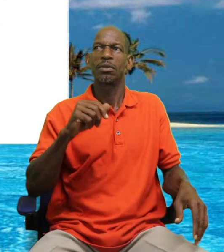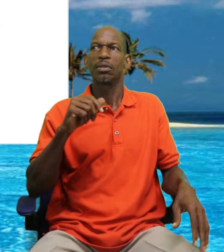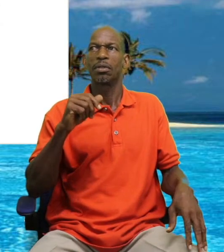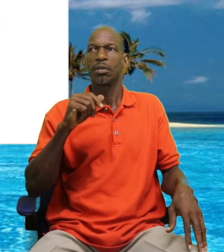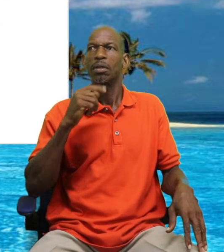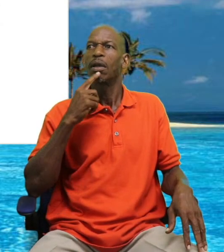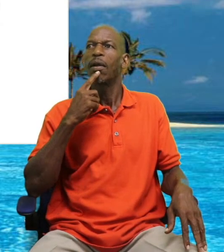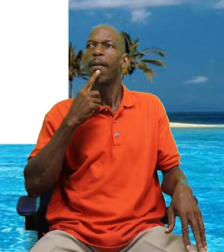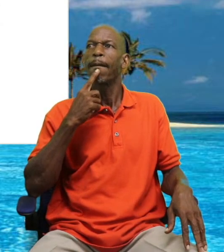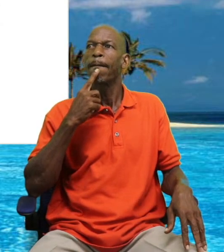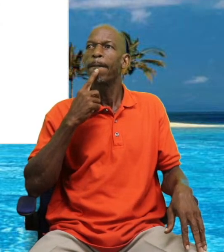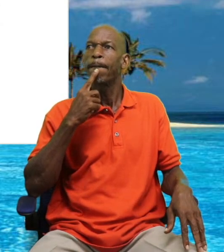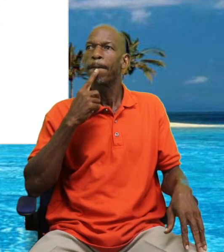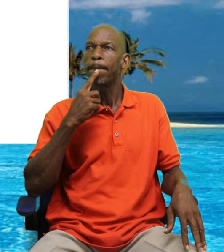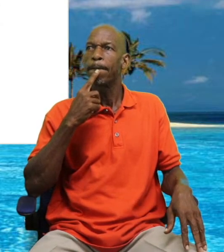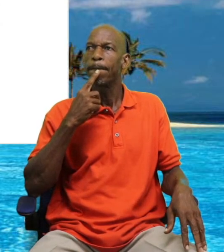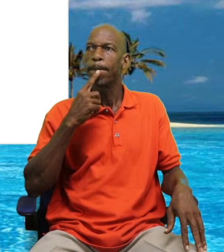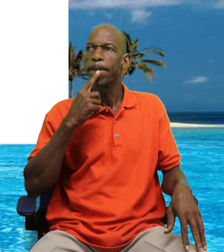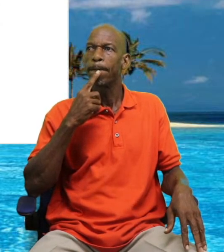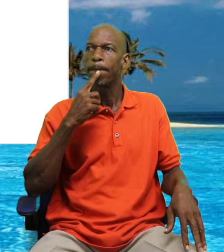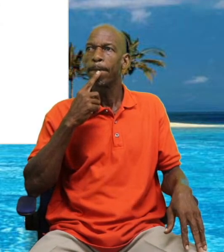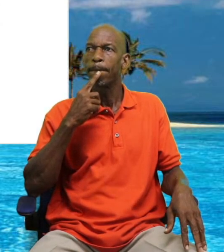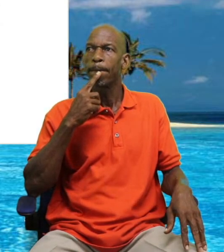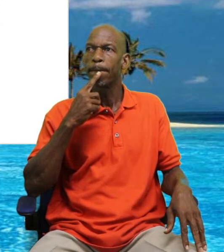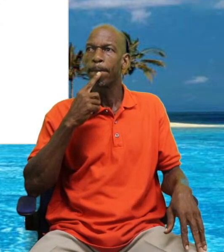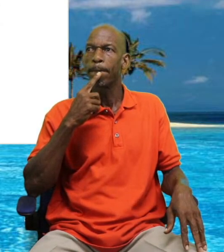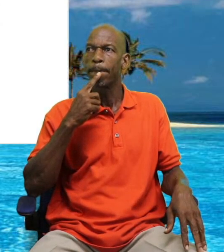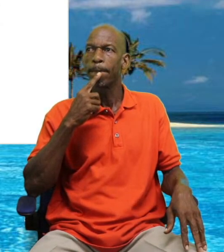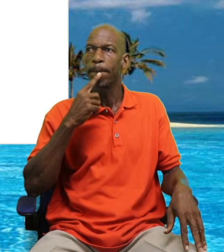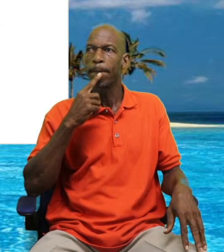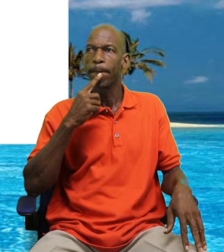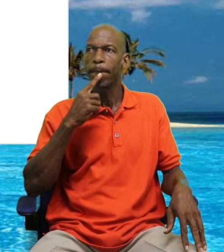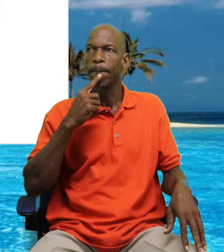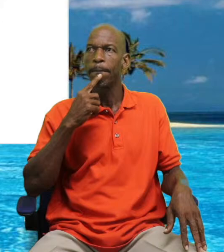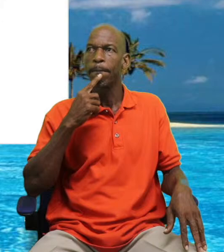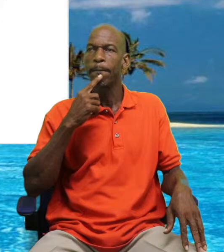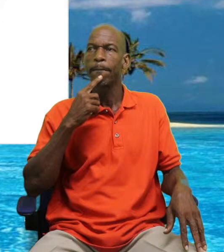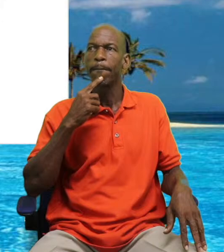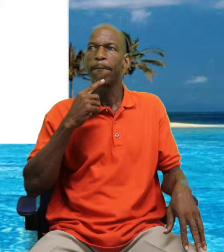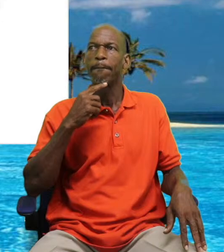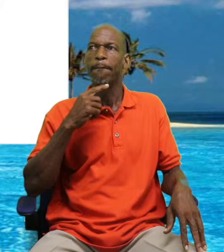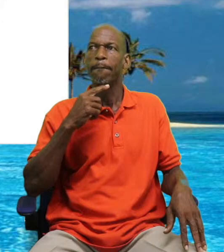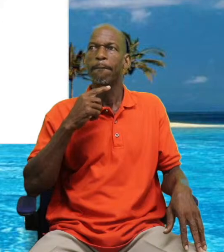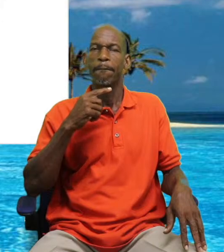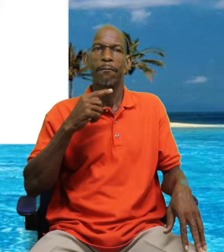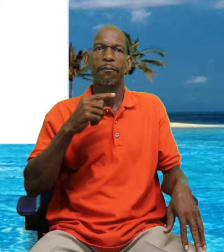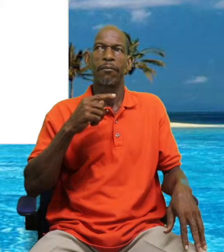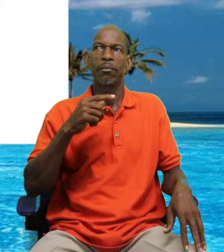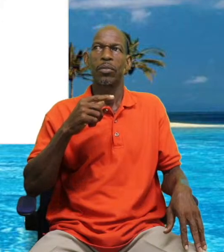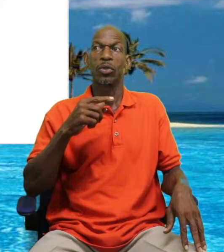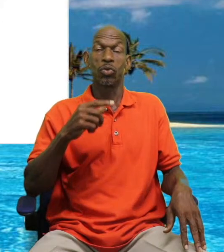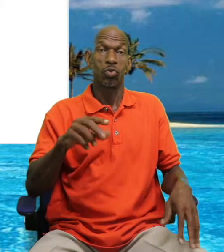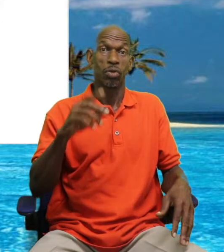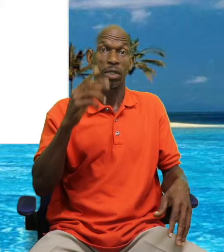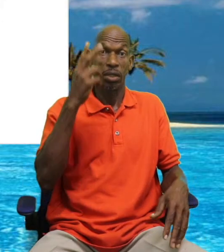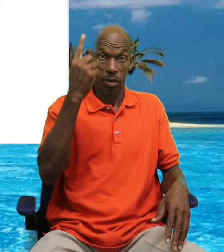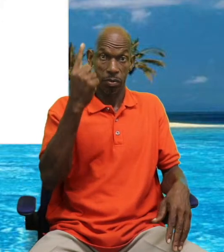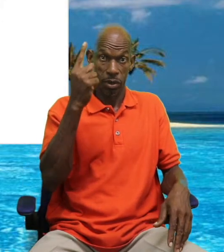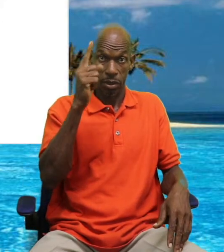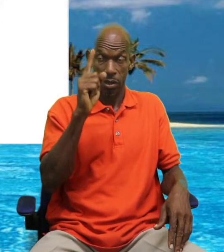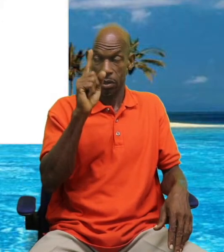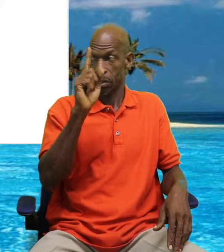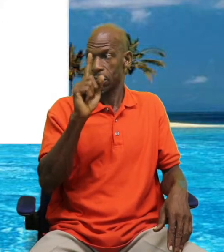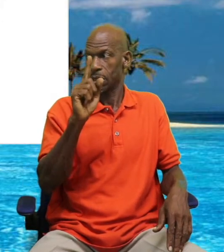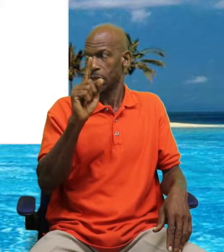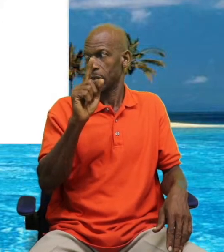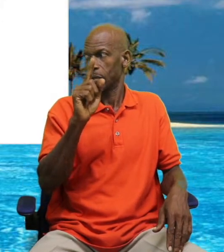be you. And then they. So I'm going to